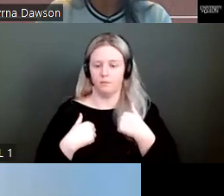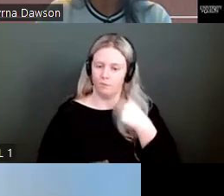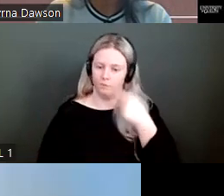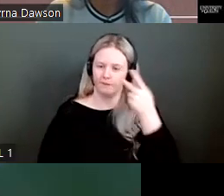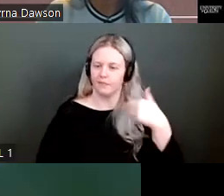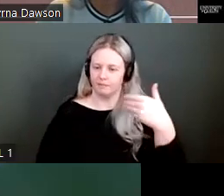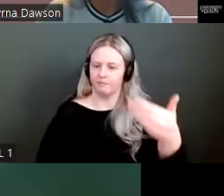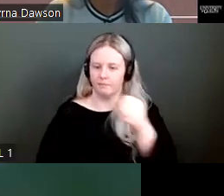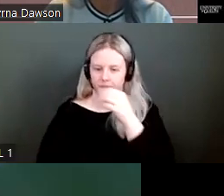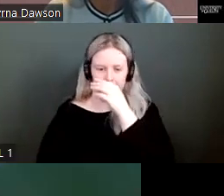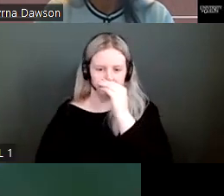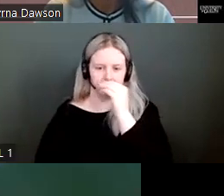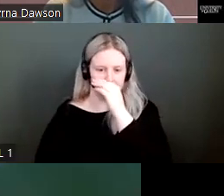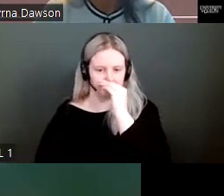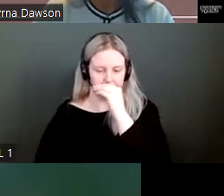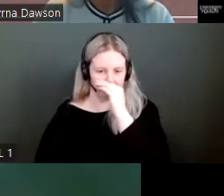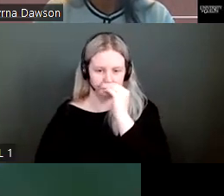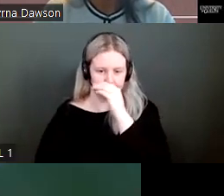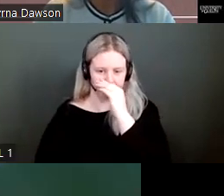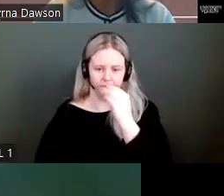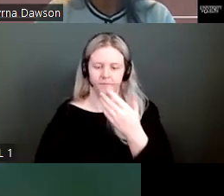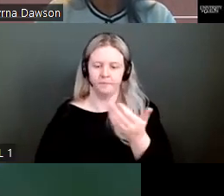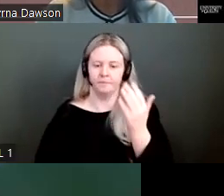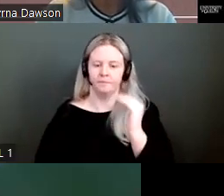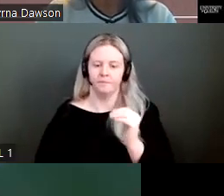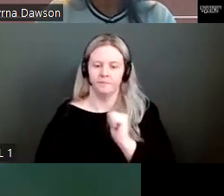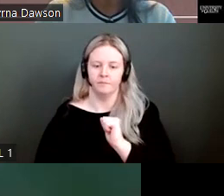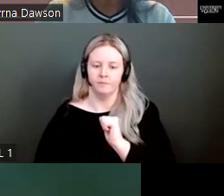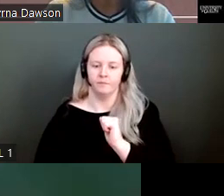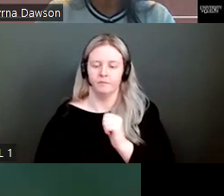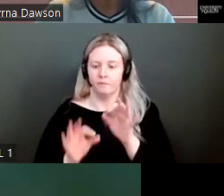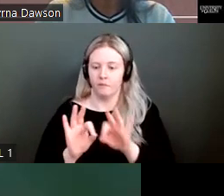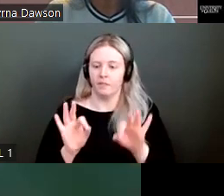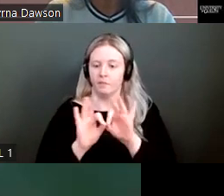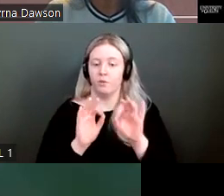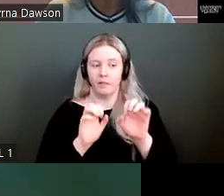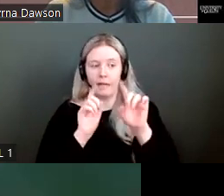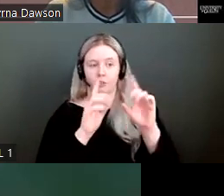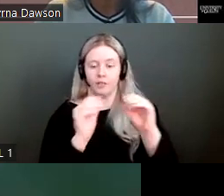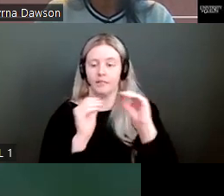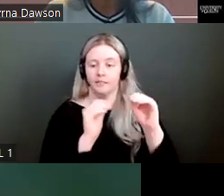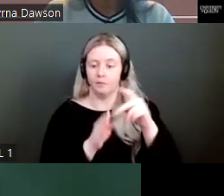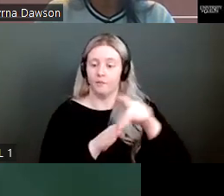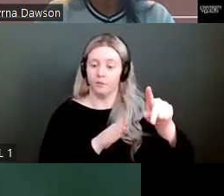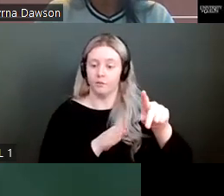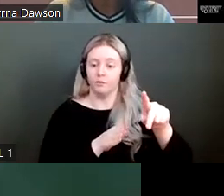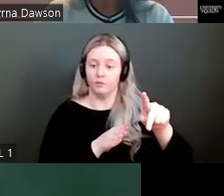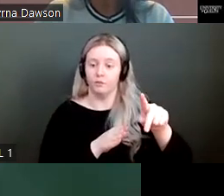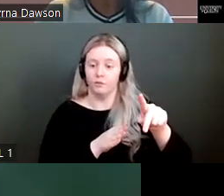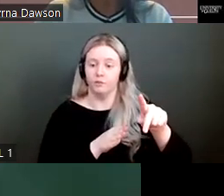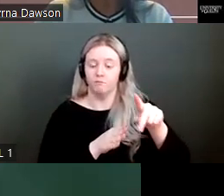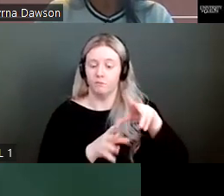Education that works with professionals on the ground,